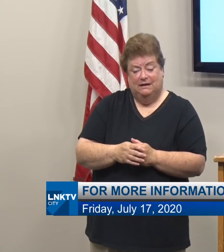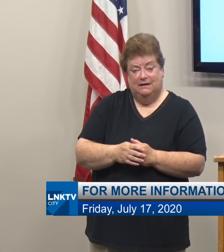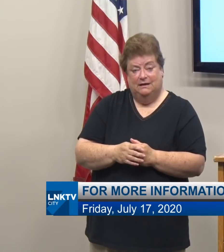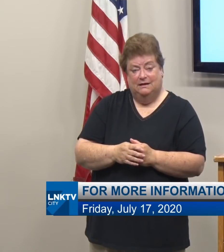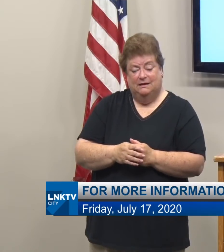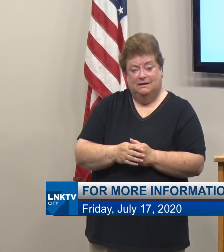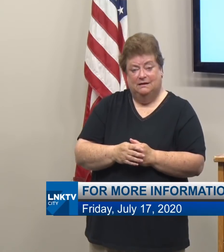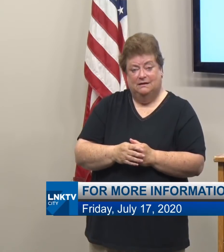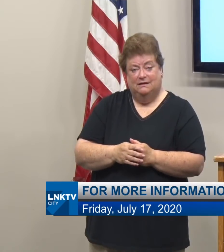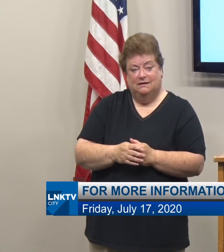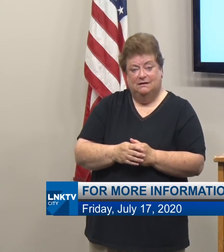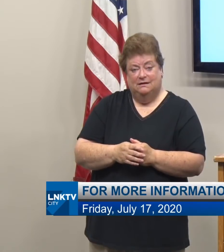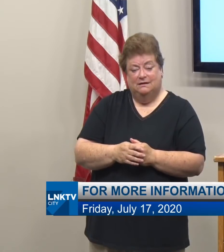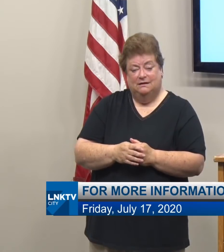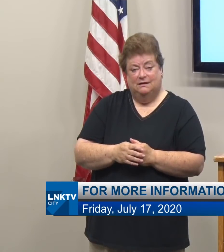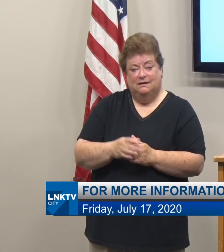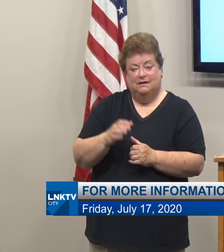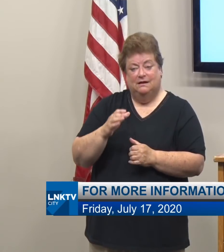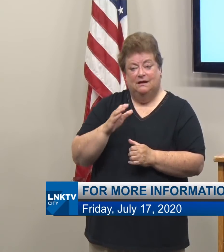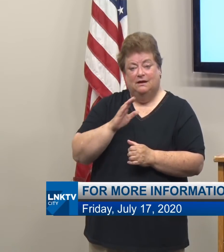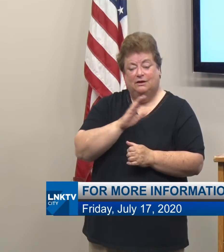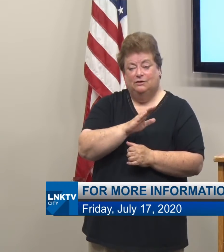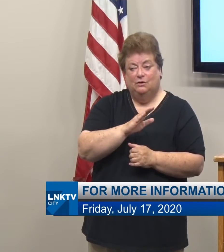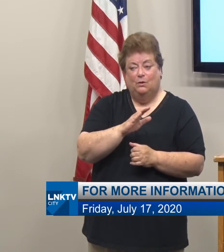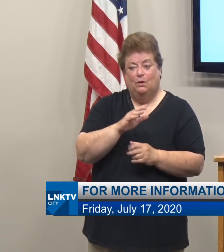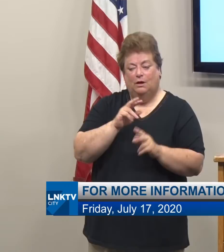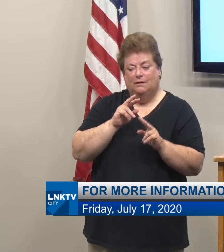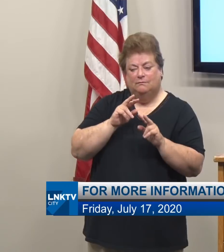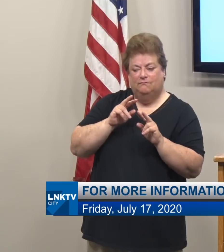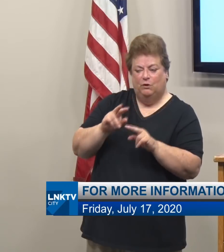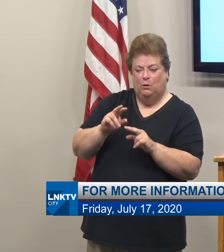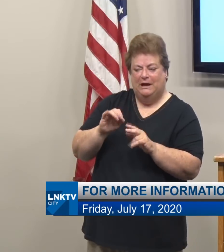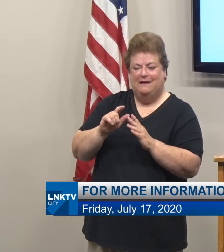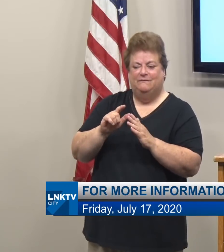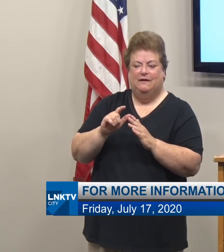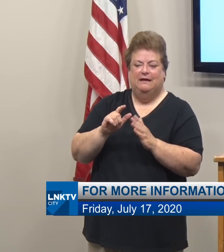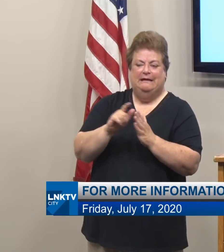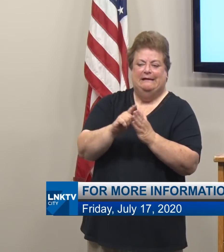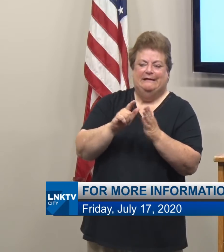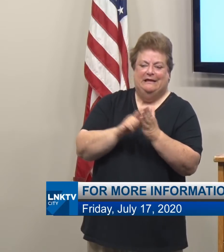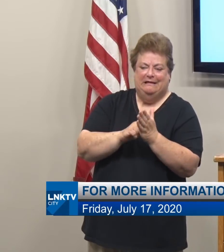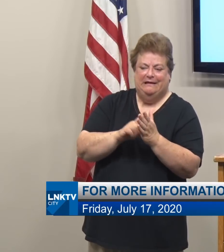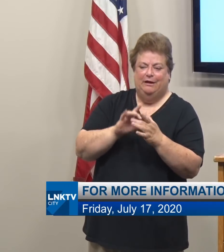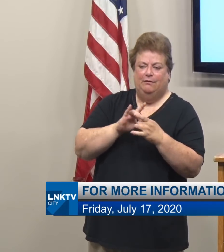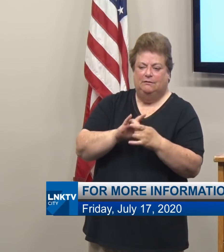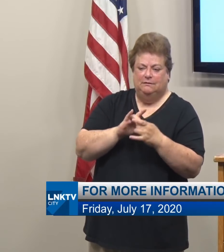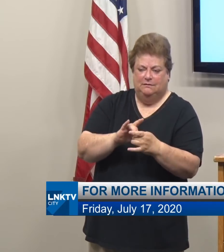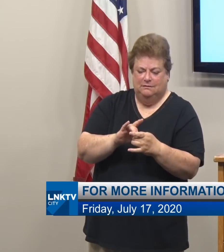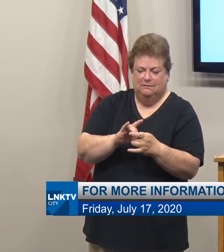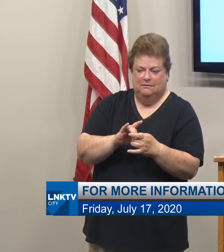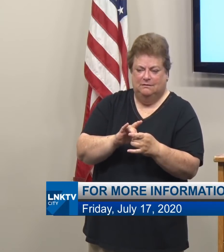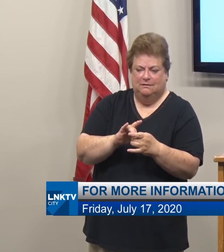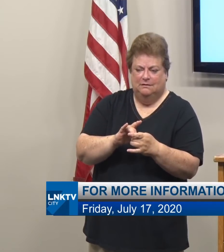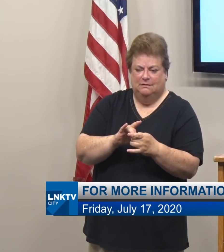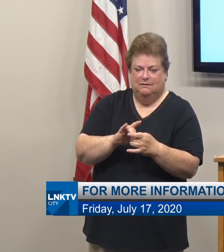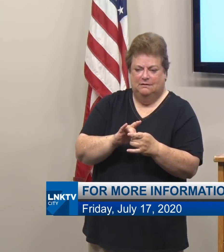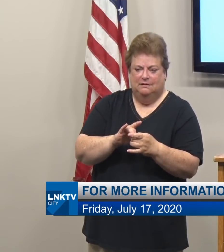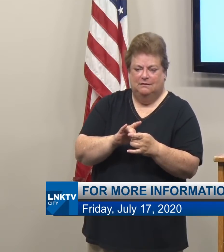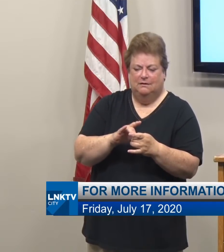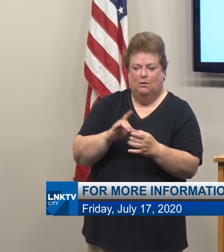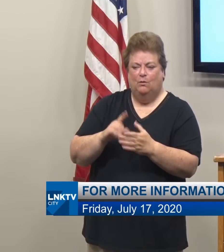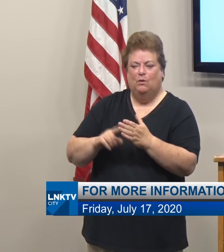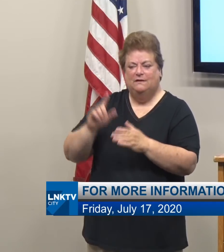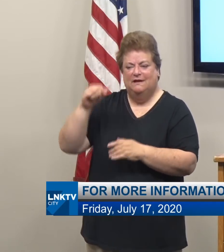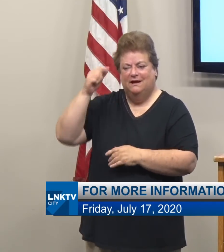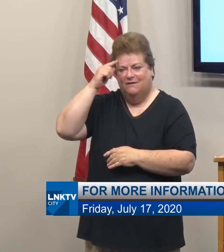of your view of the legality of the city doing this, though the state said, the governor